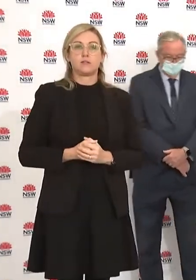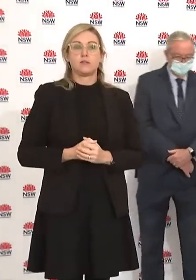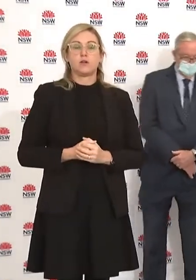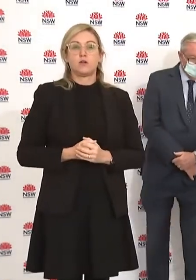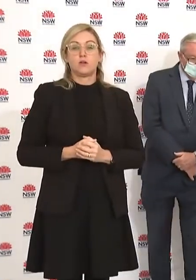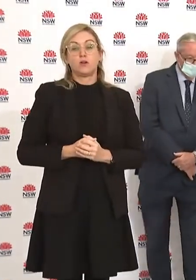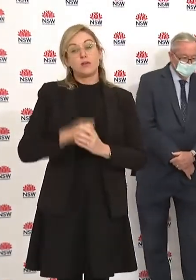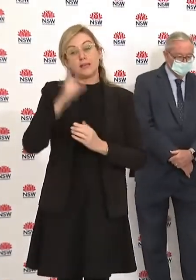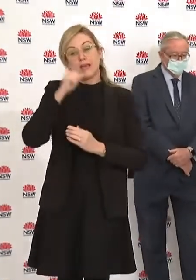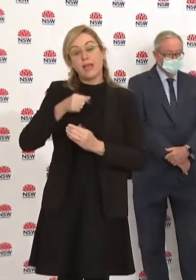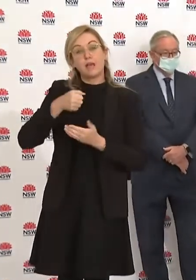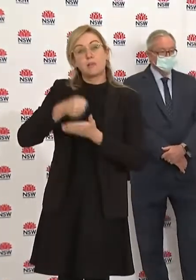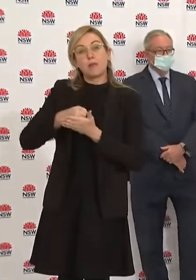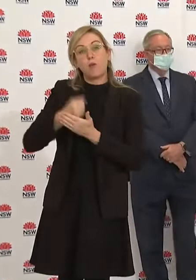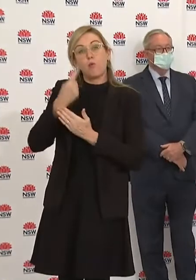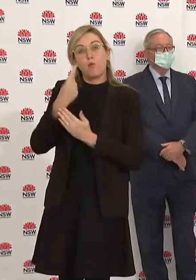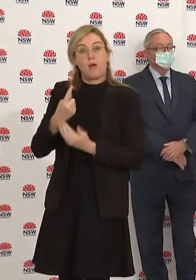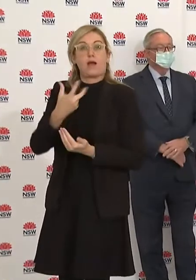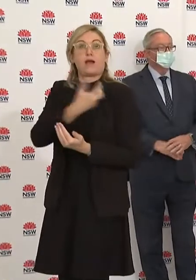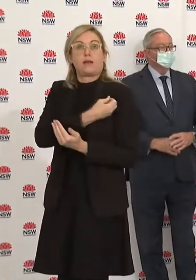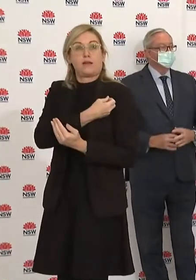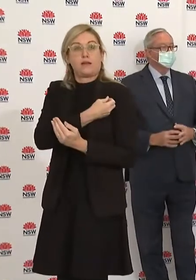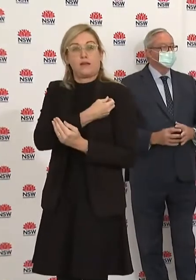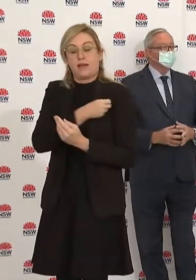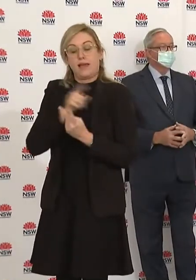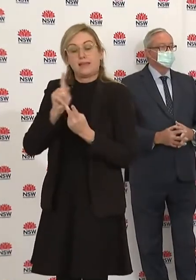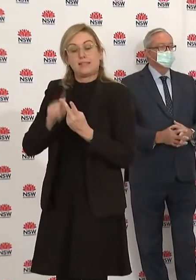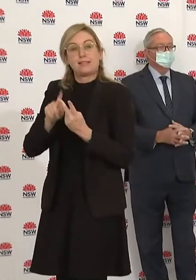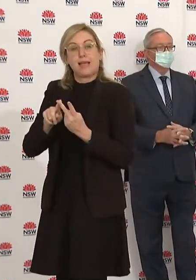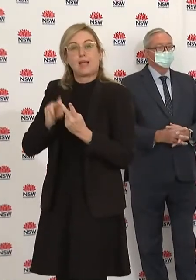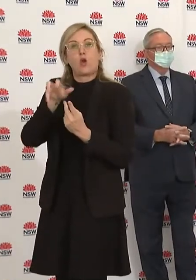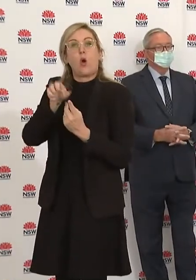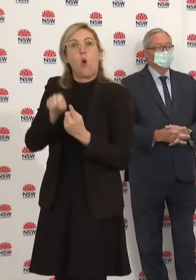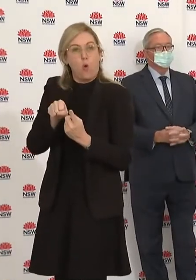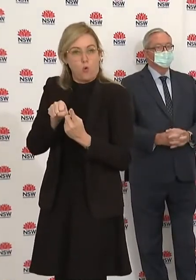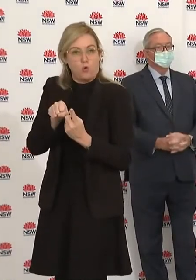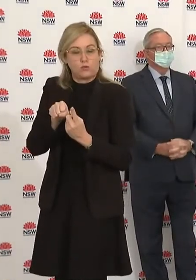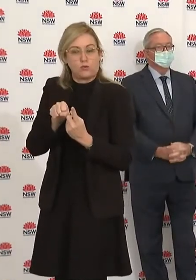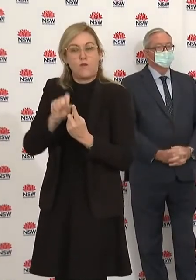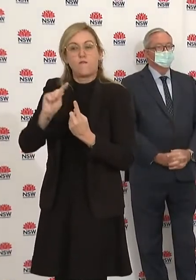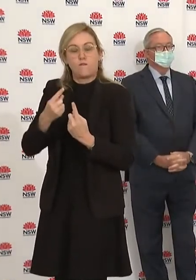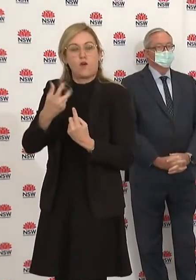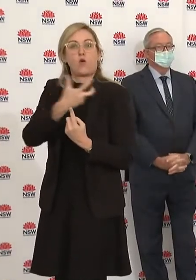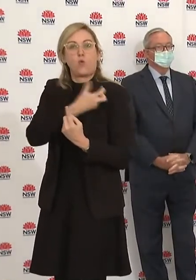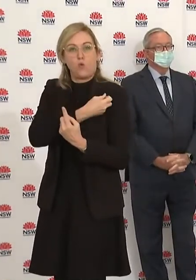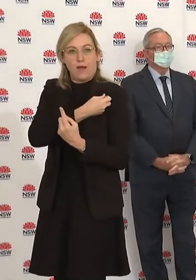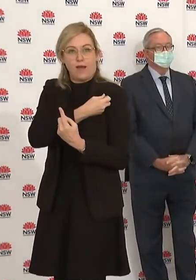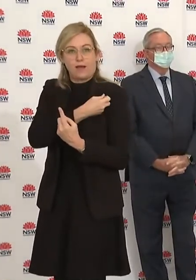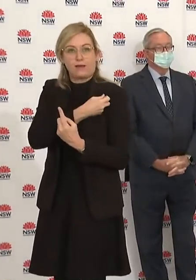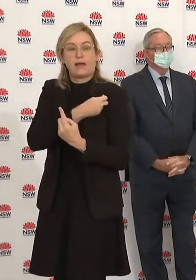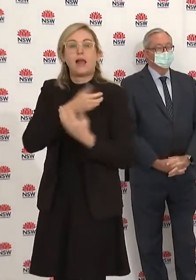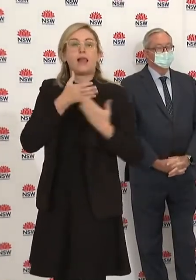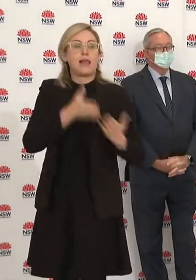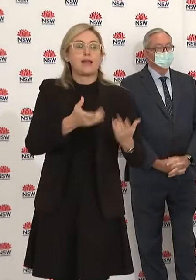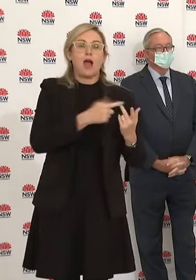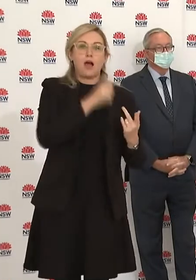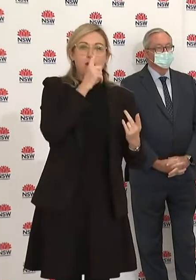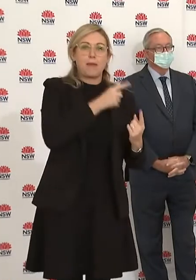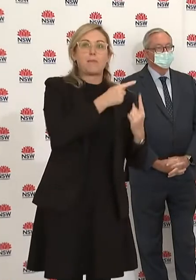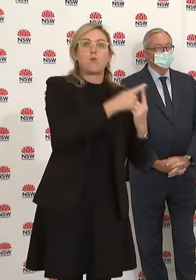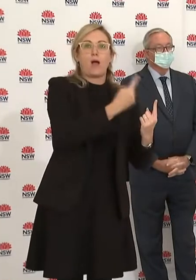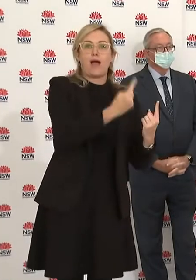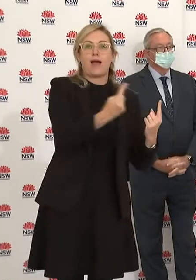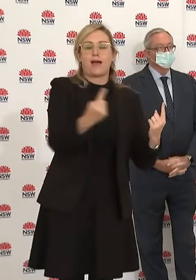of Pfizer than hold back the second dose, rather than have more people without any vaccine whatsoever. So